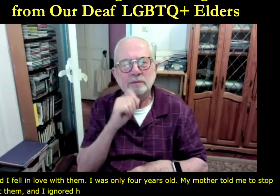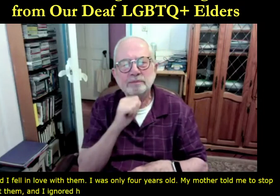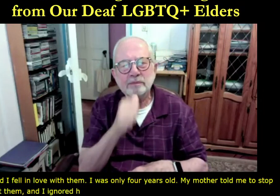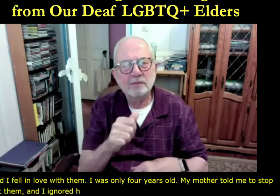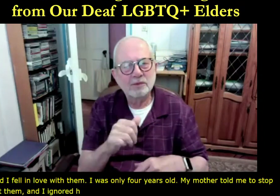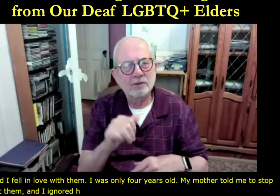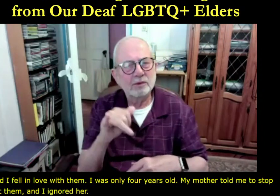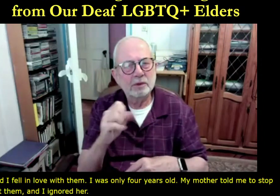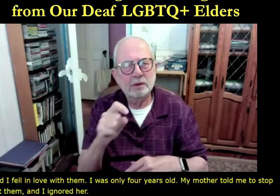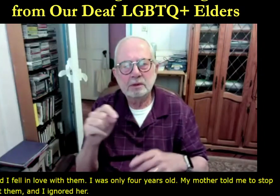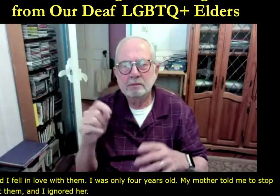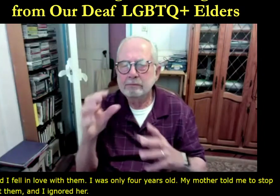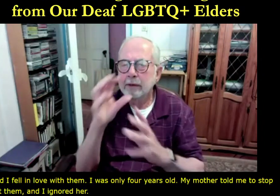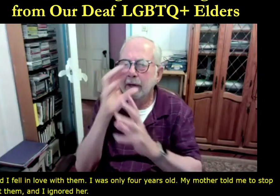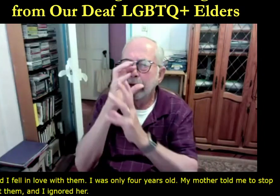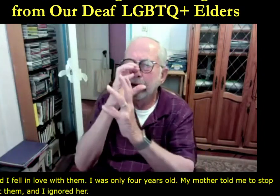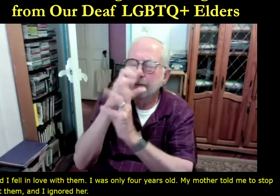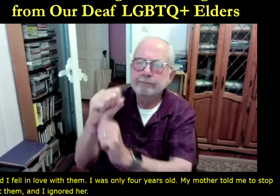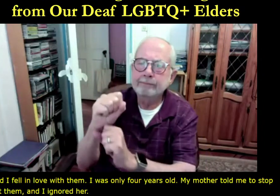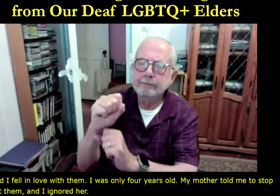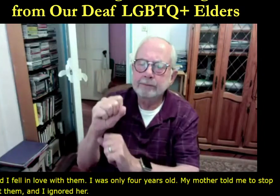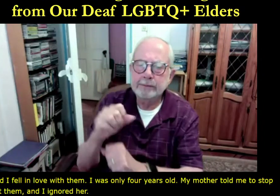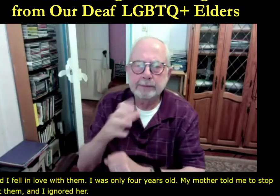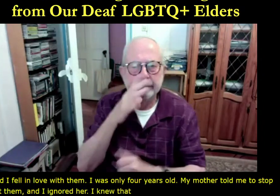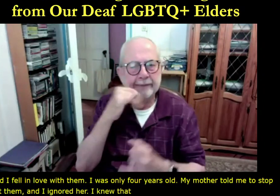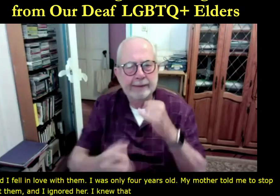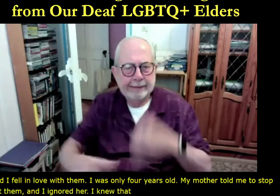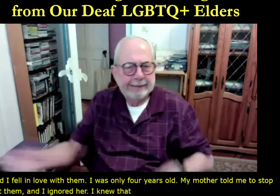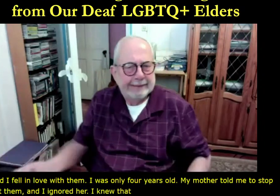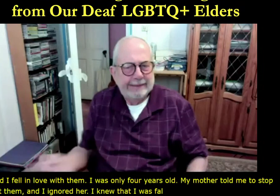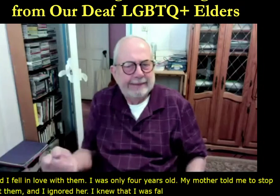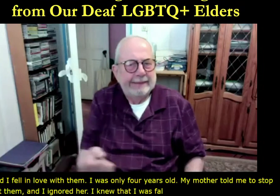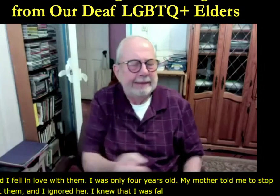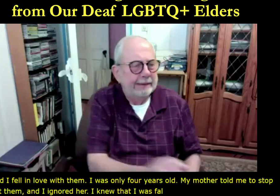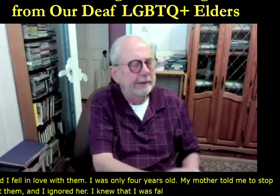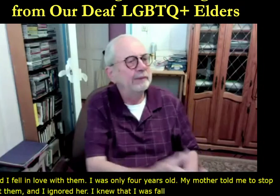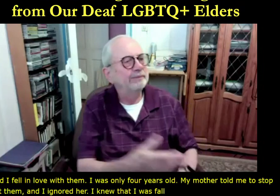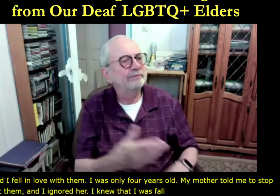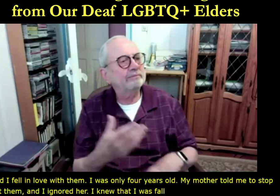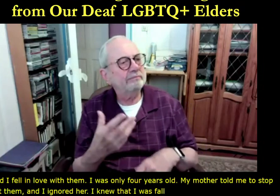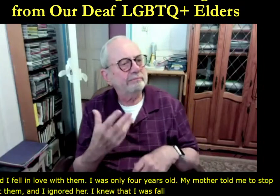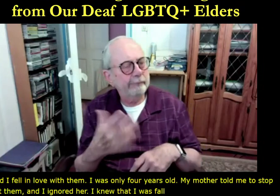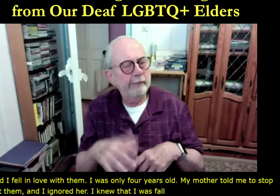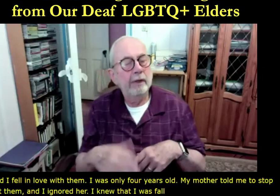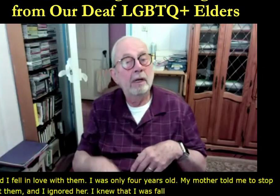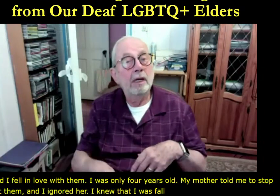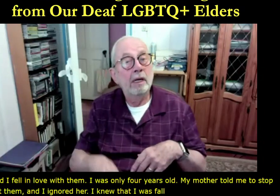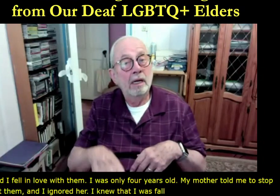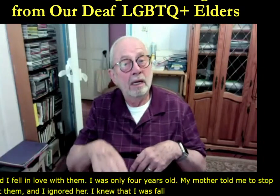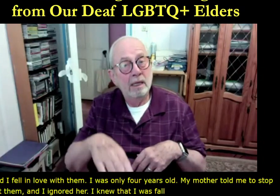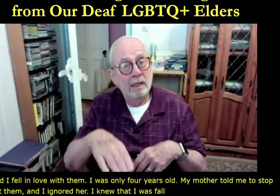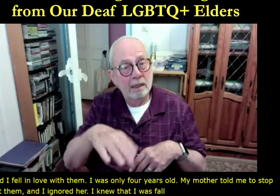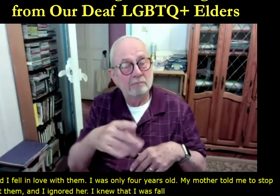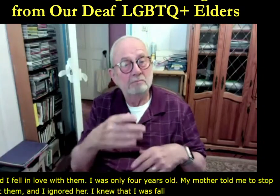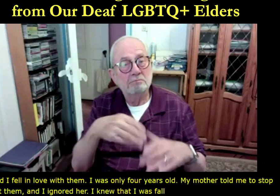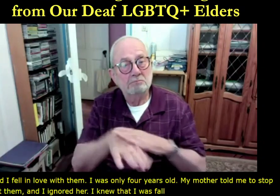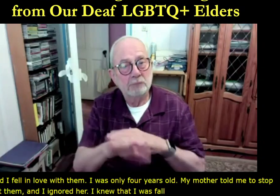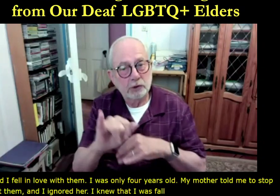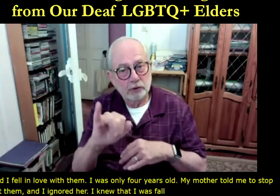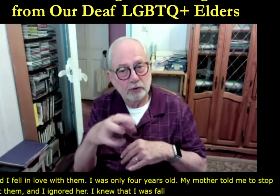them you know it wasn't sexual but it was sort of like a fascination and so she scurried me into the um